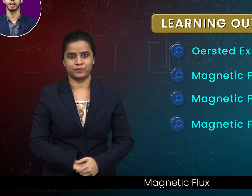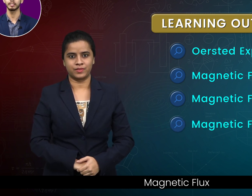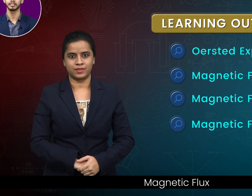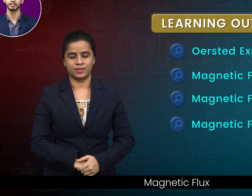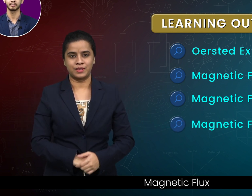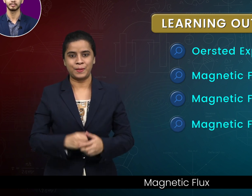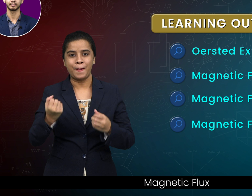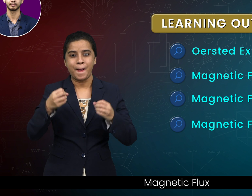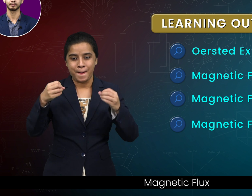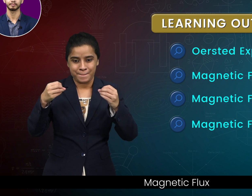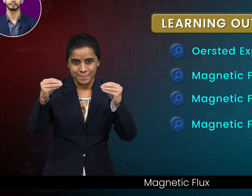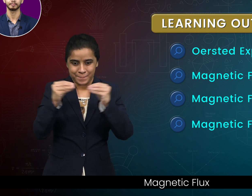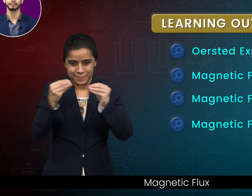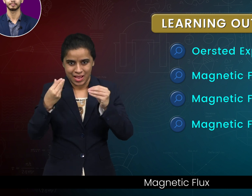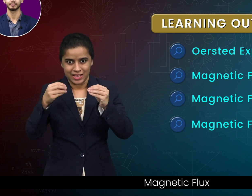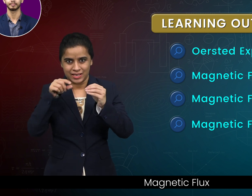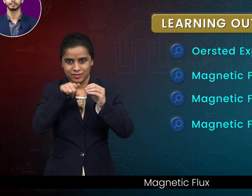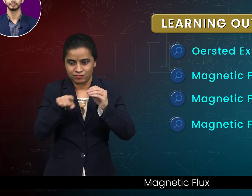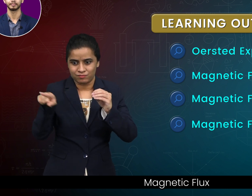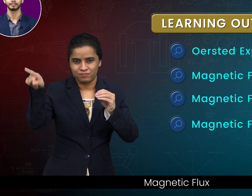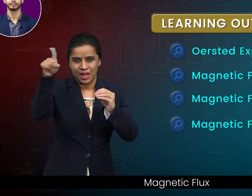magnetic flux,